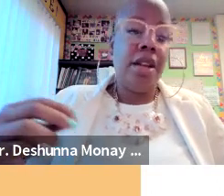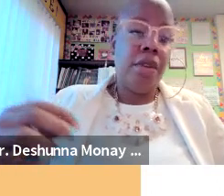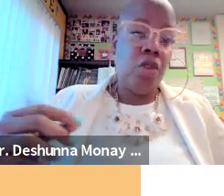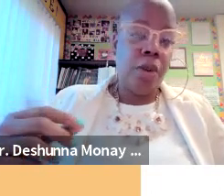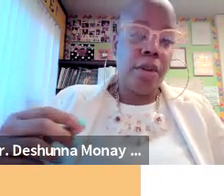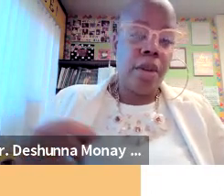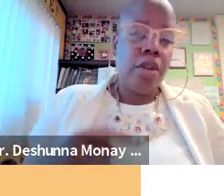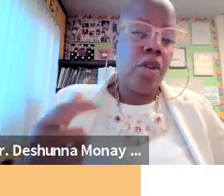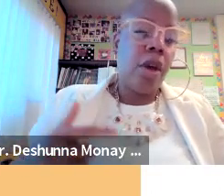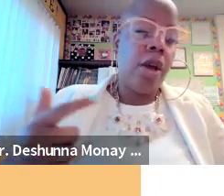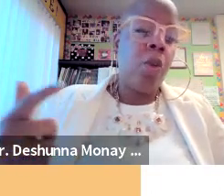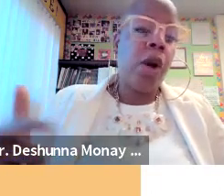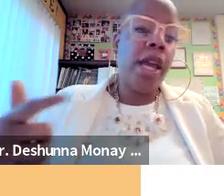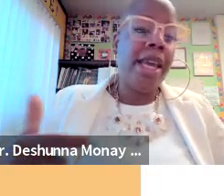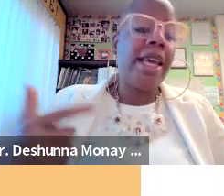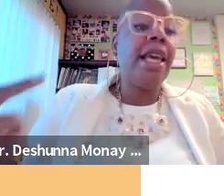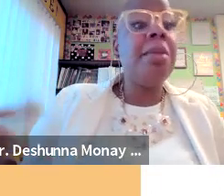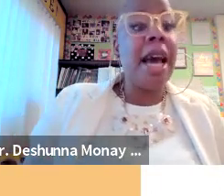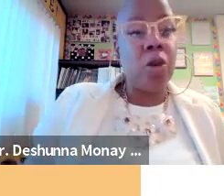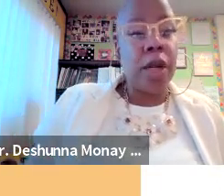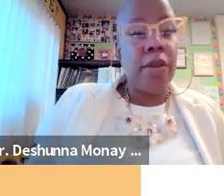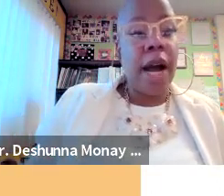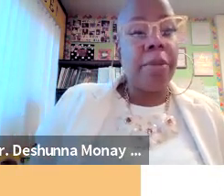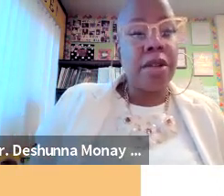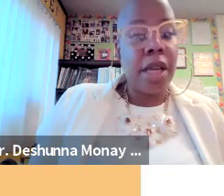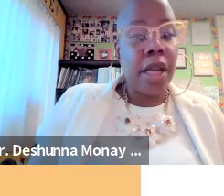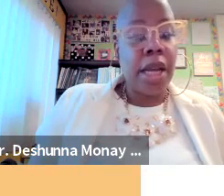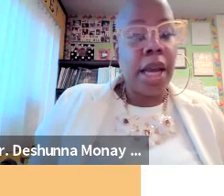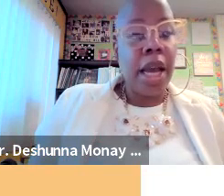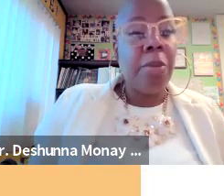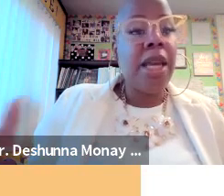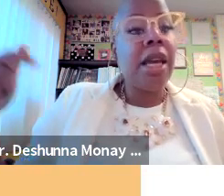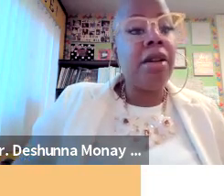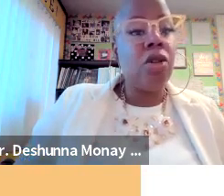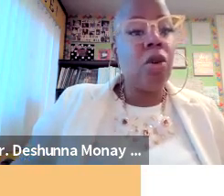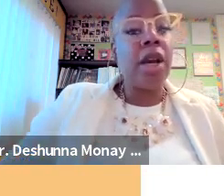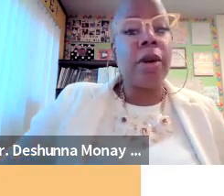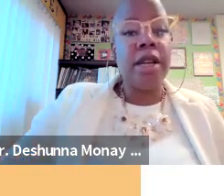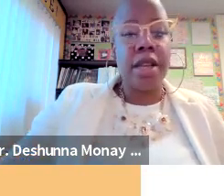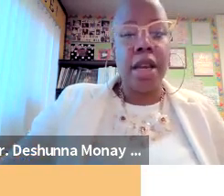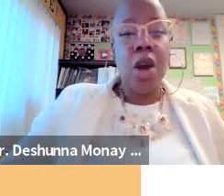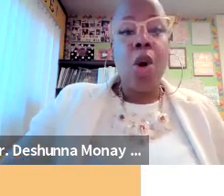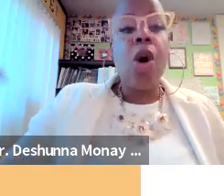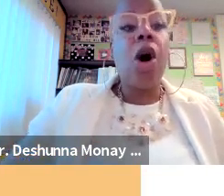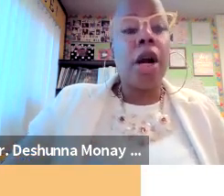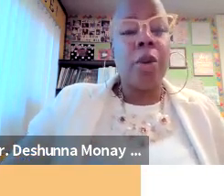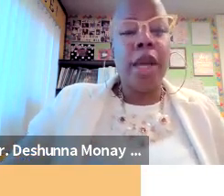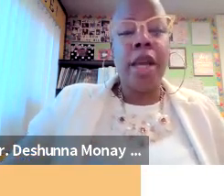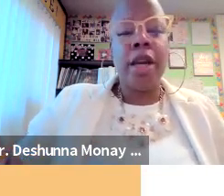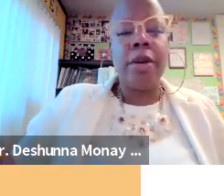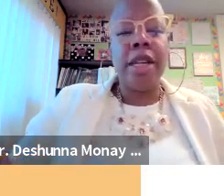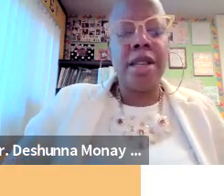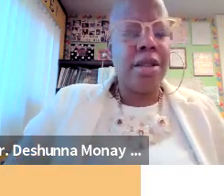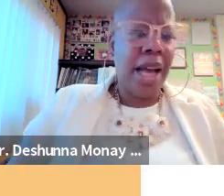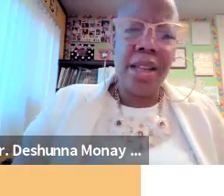these individuals so that we can keep that 25% and begin to increase it, or we